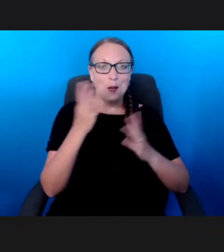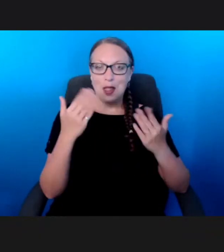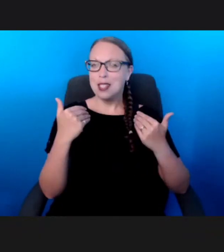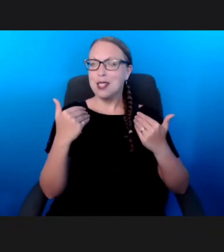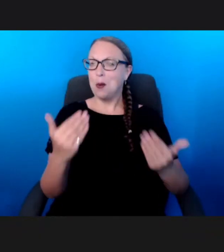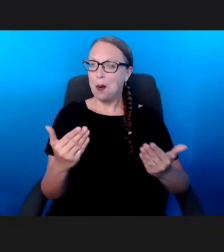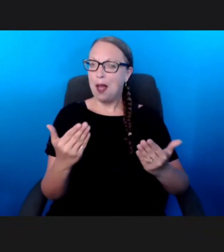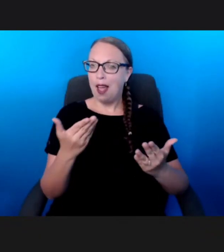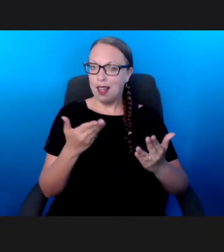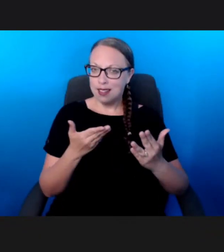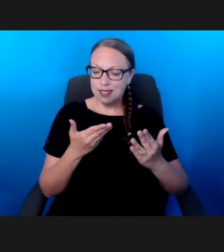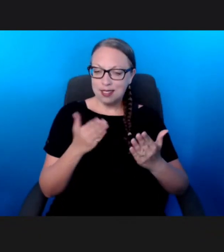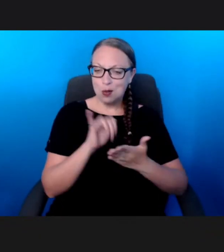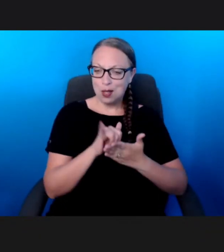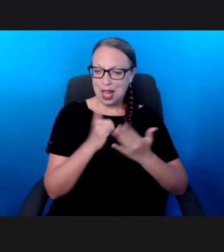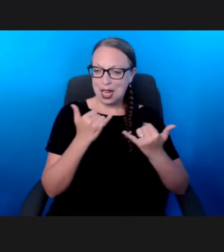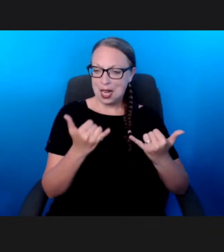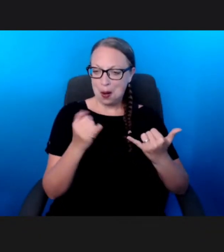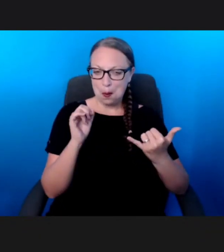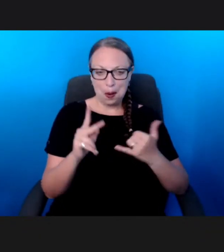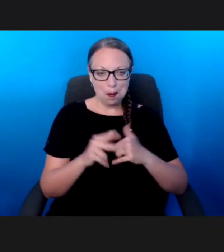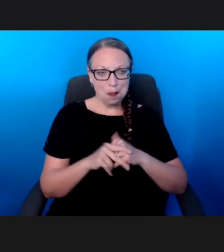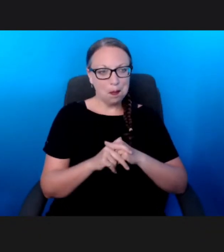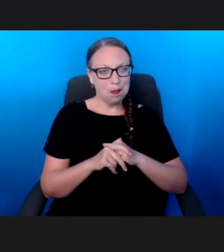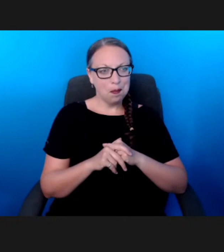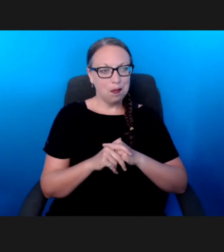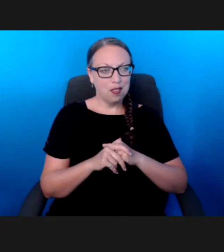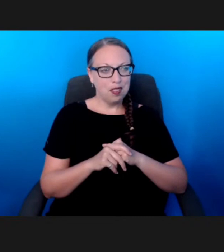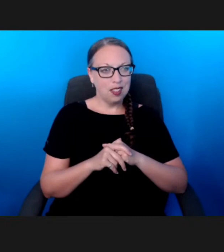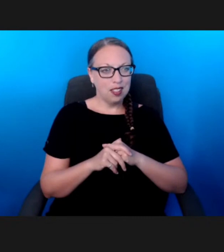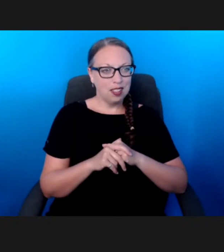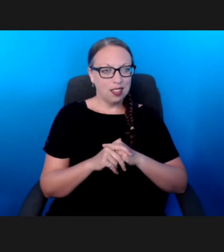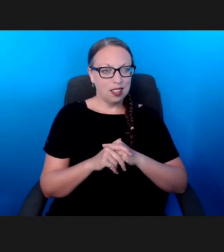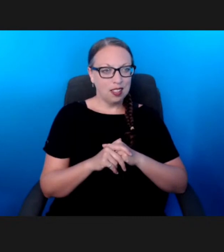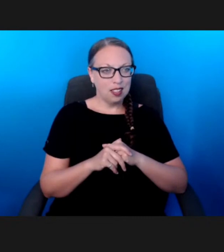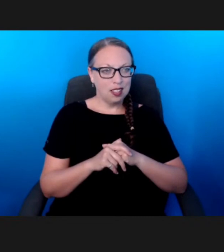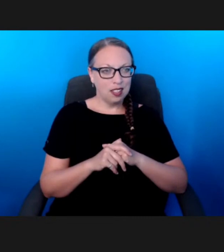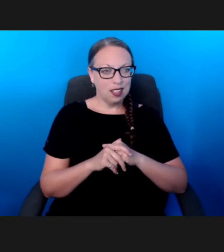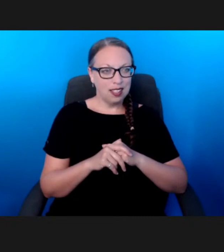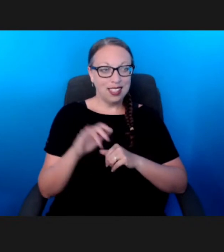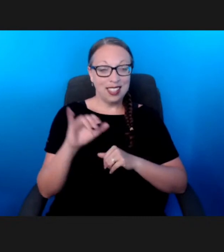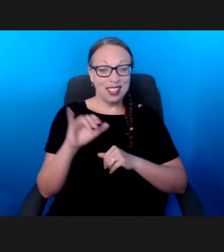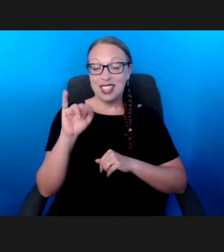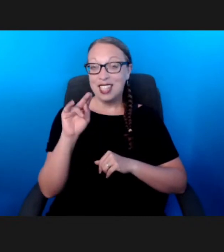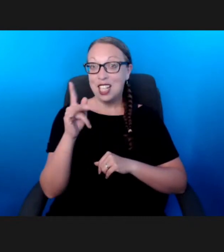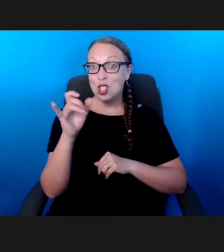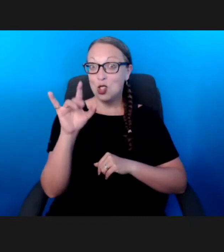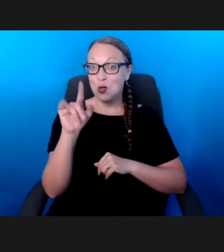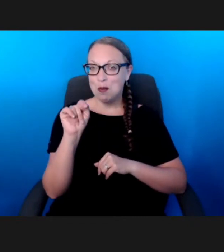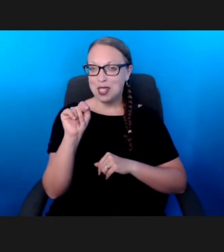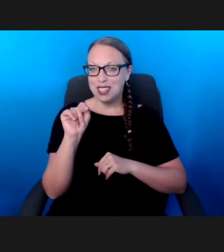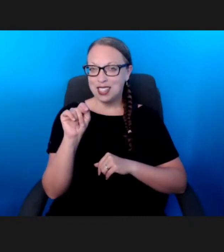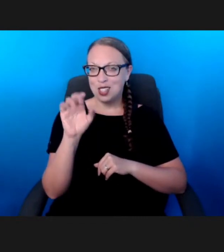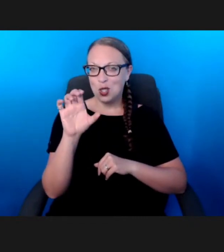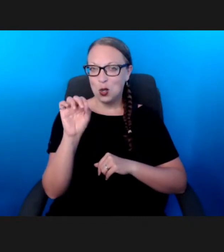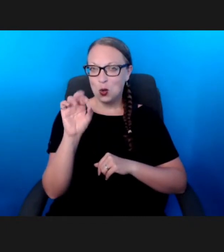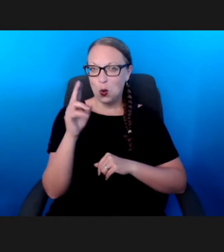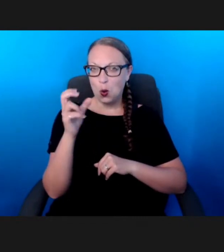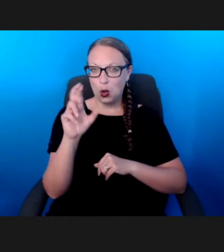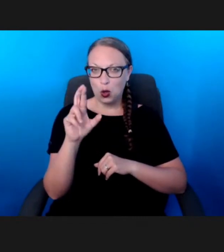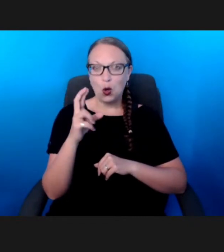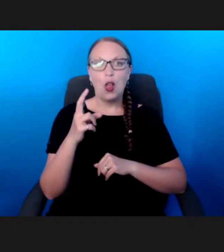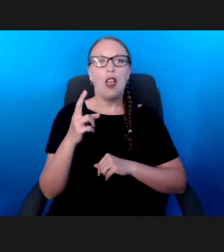into that? And that would be Instrument corner, the instrument corner, the human